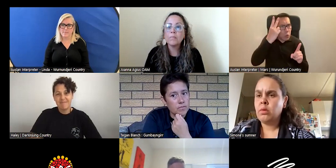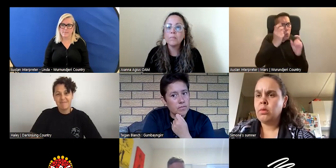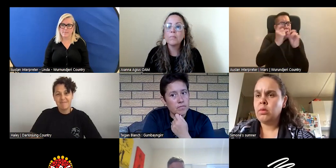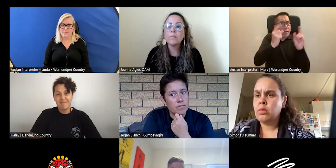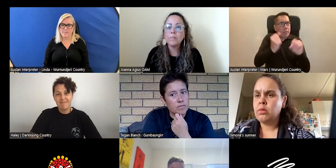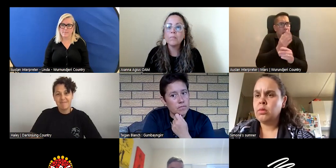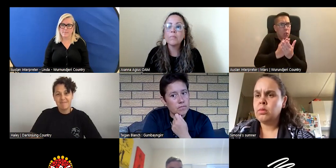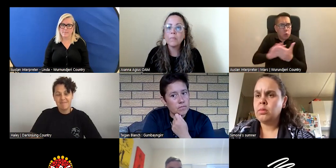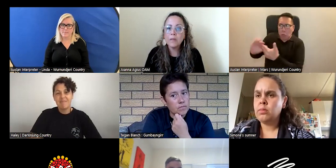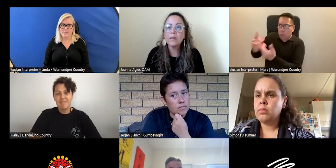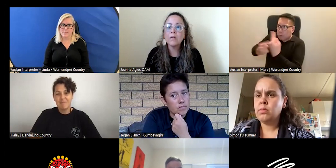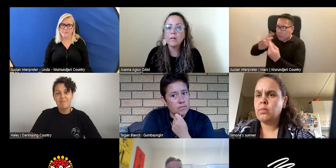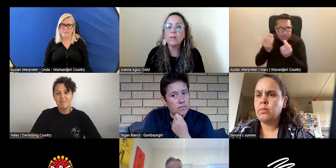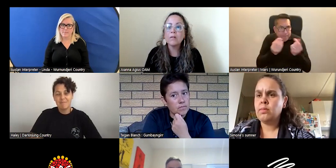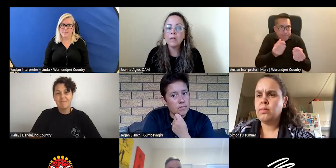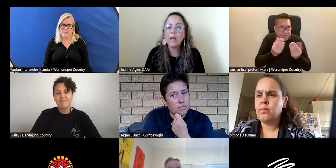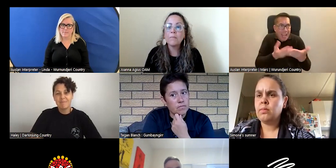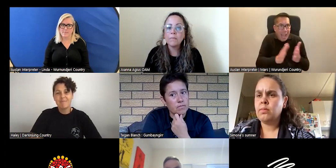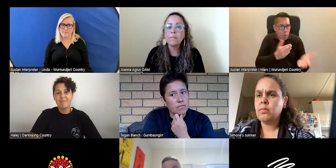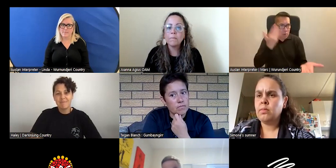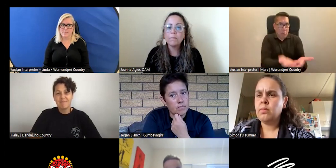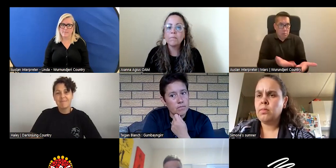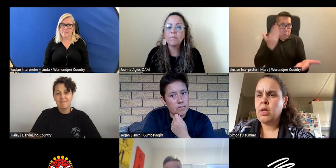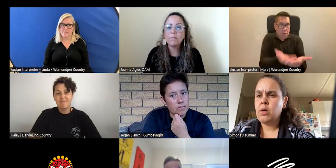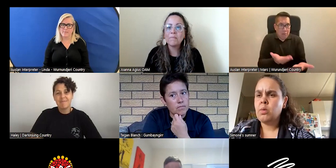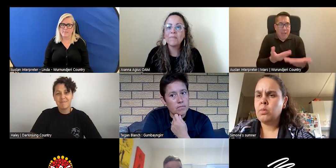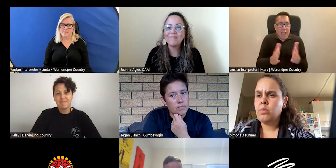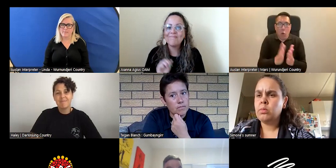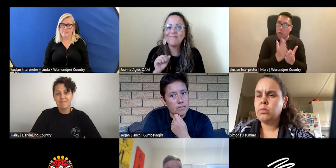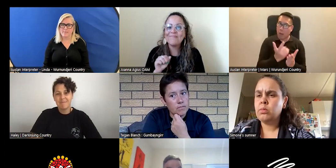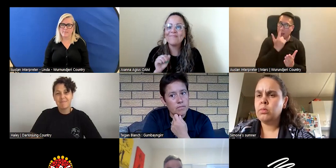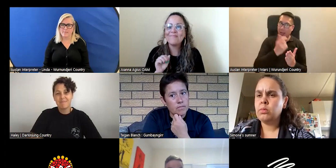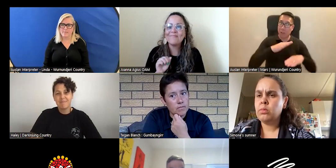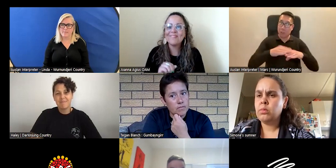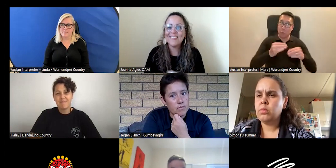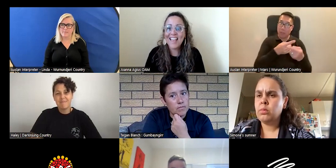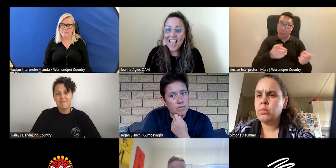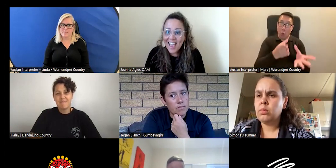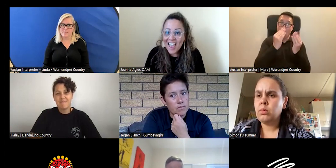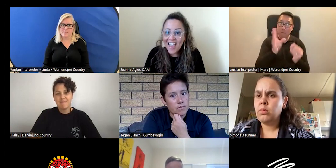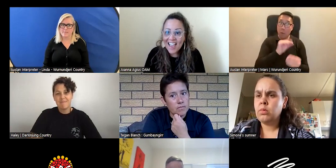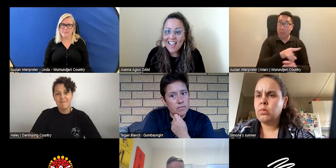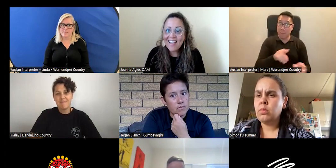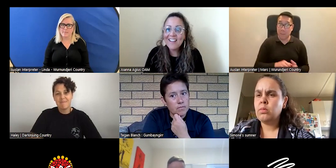on the table. I was so fortunate to sit at that table and learn from them.